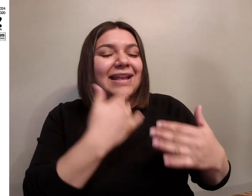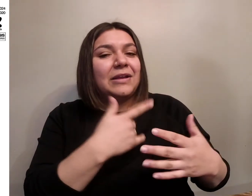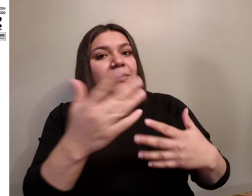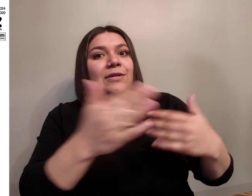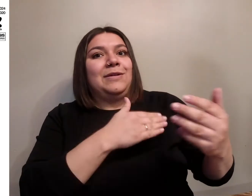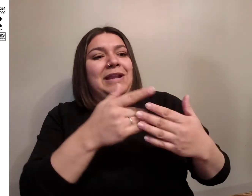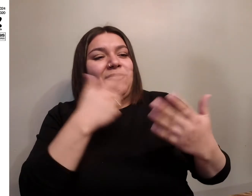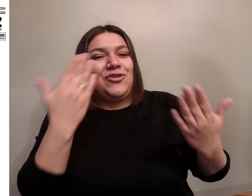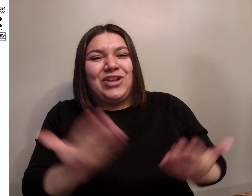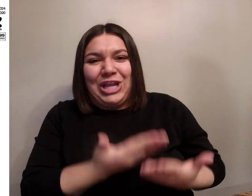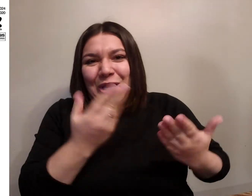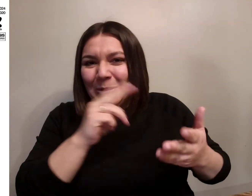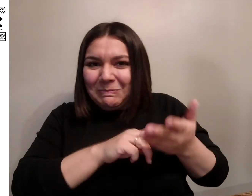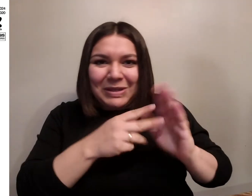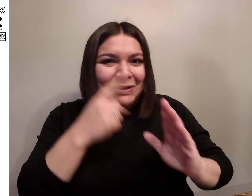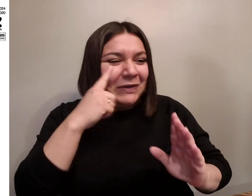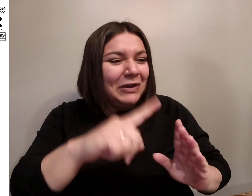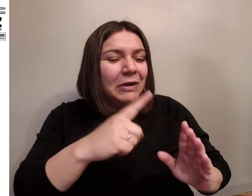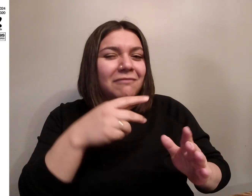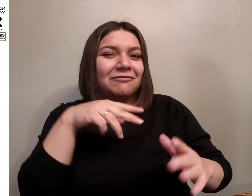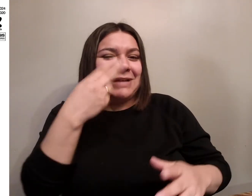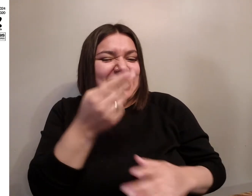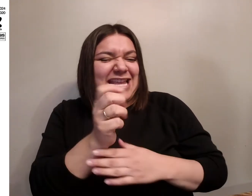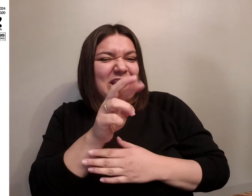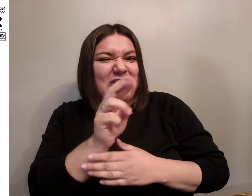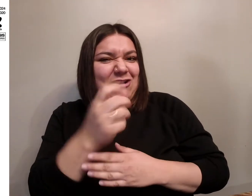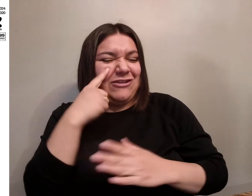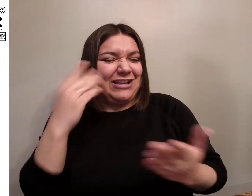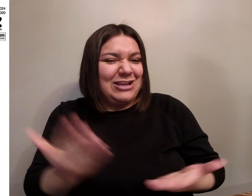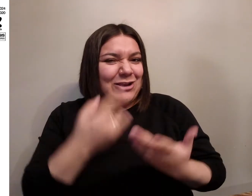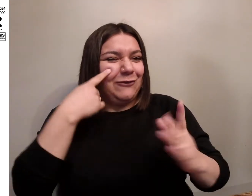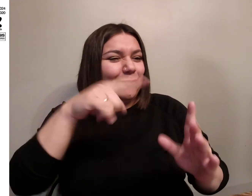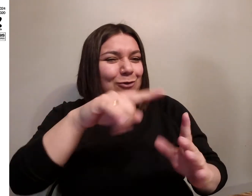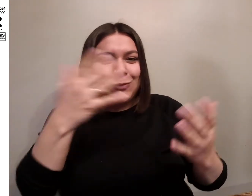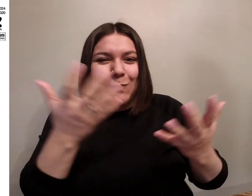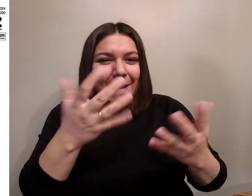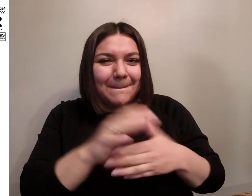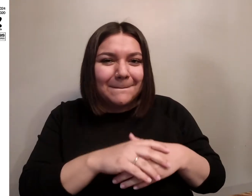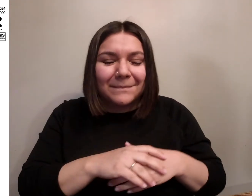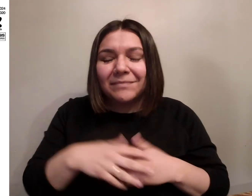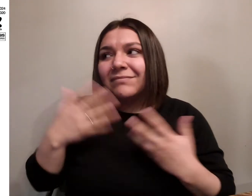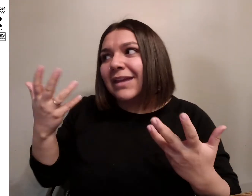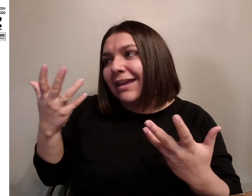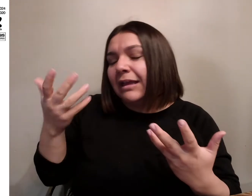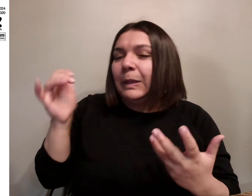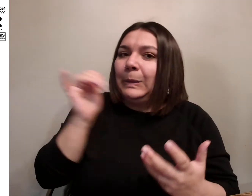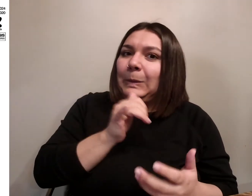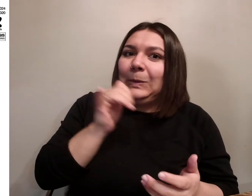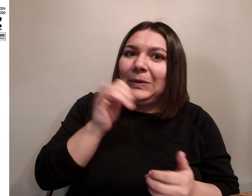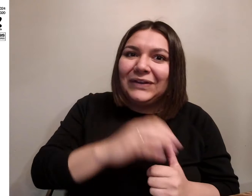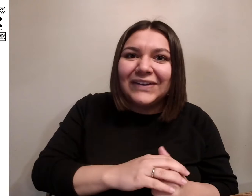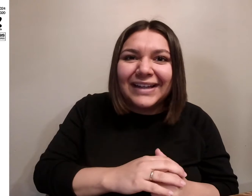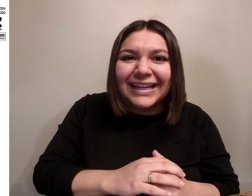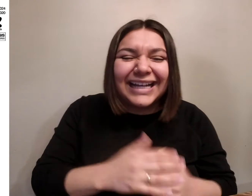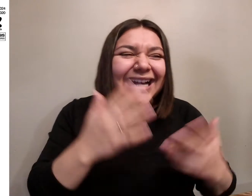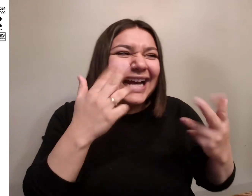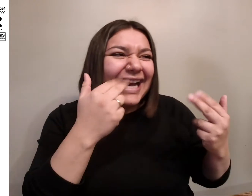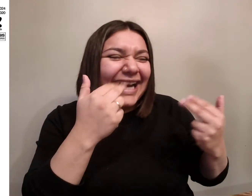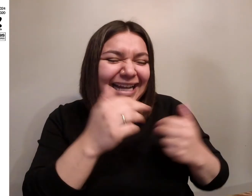very happy to be here. Well, thank you. Wherever here might mean, where does here mean for you